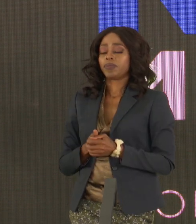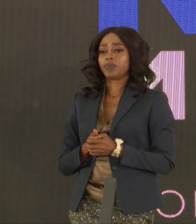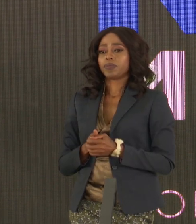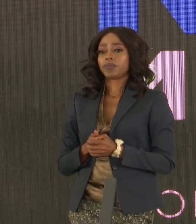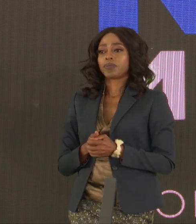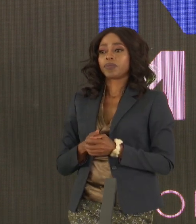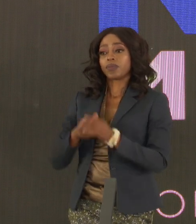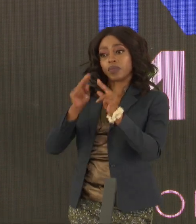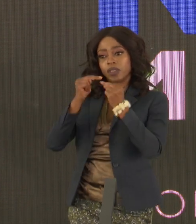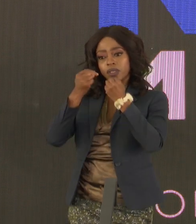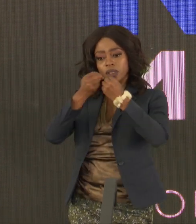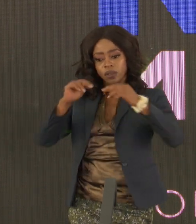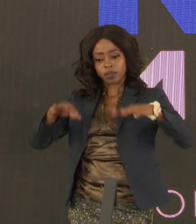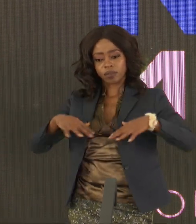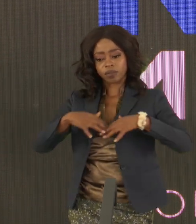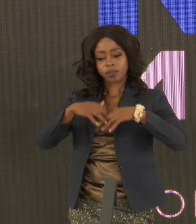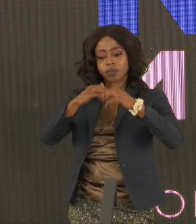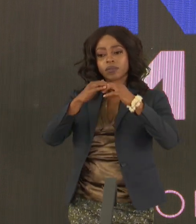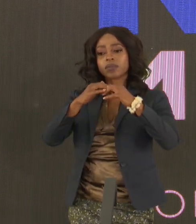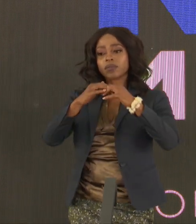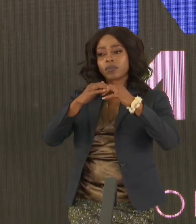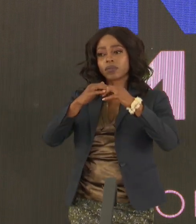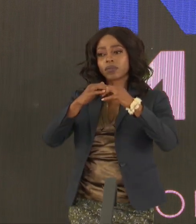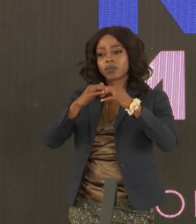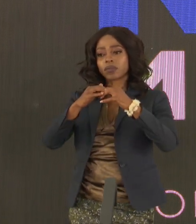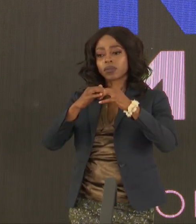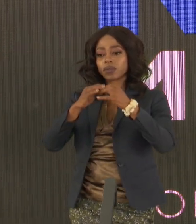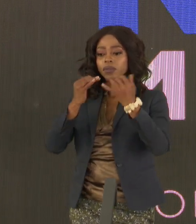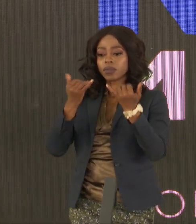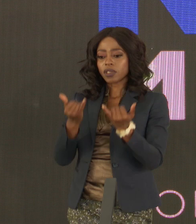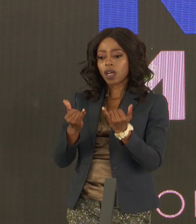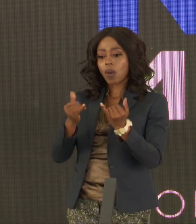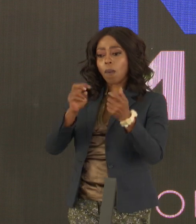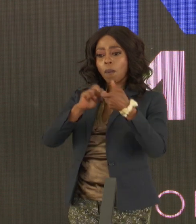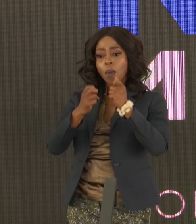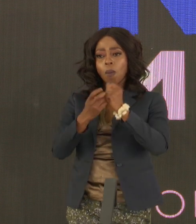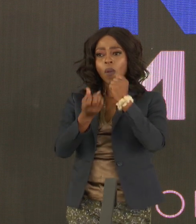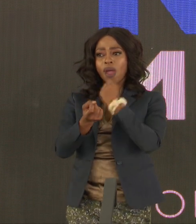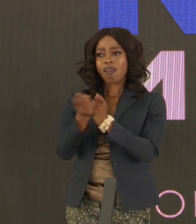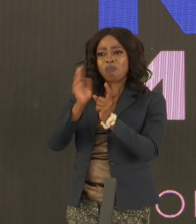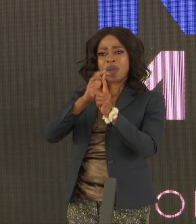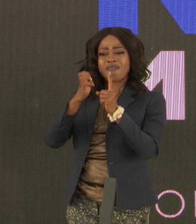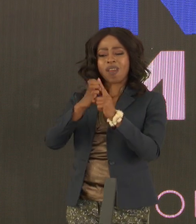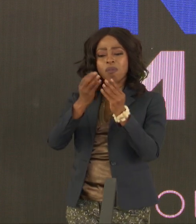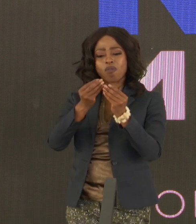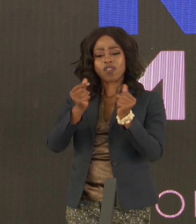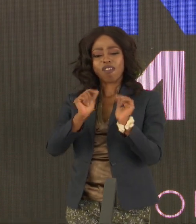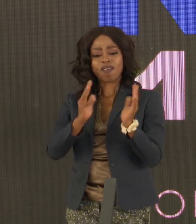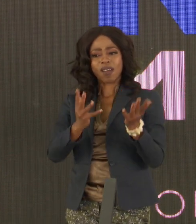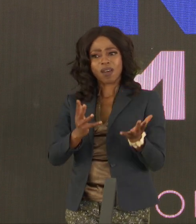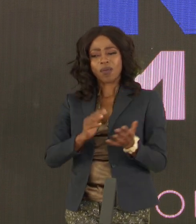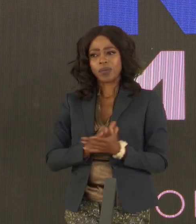is nation building, and what to do about the crisis of climate change.